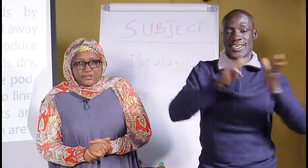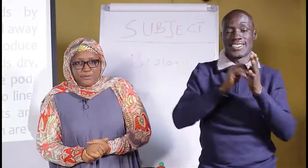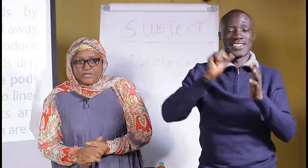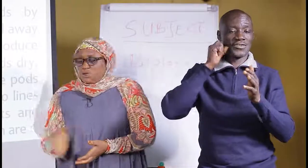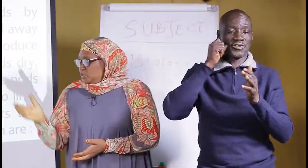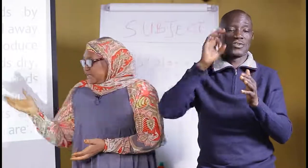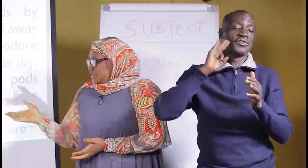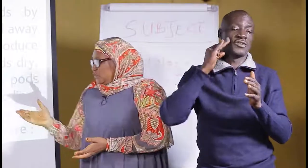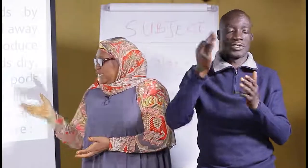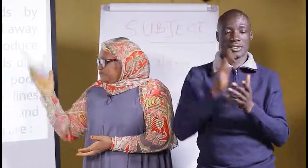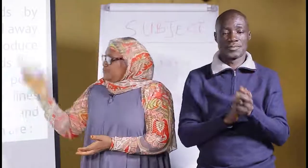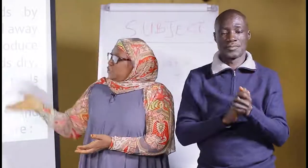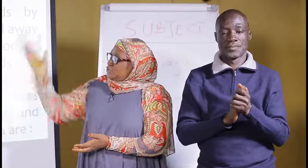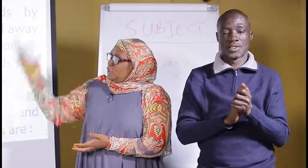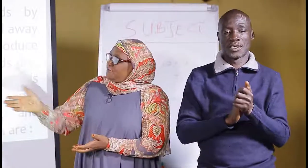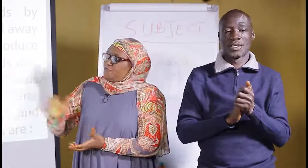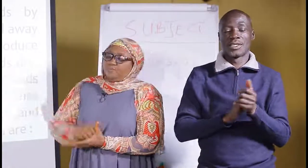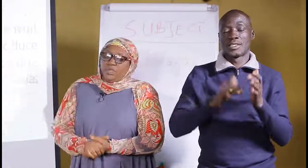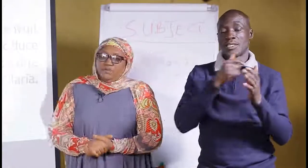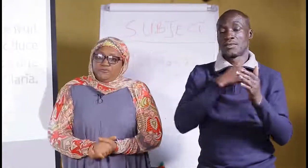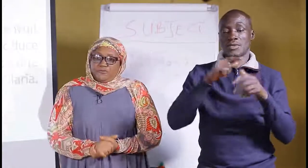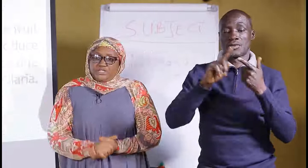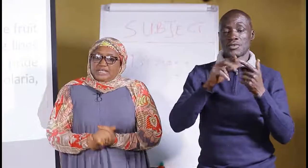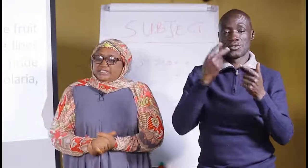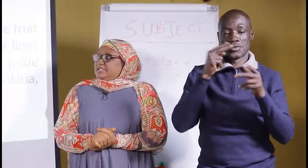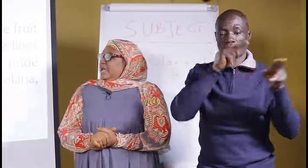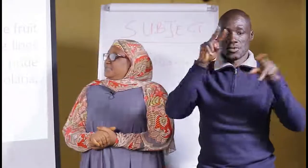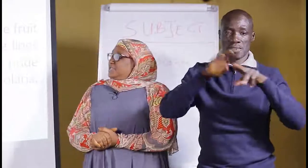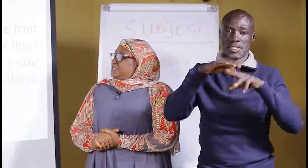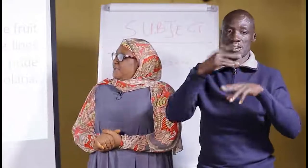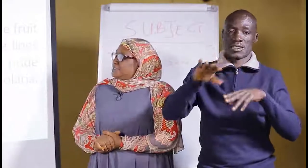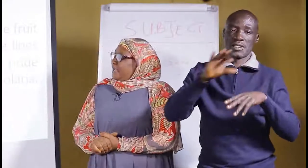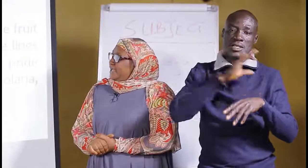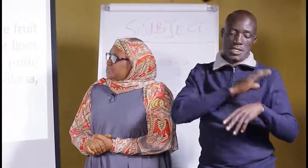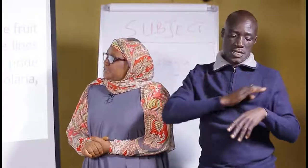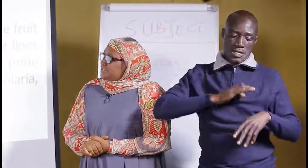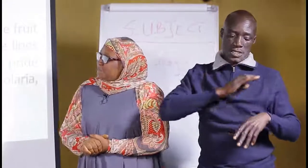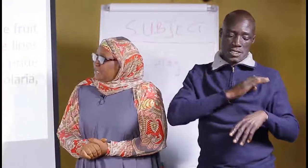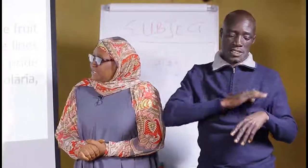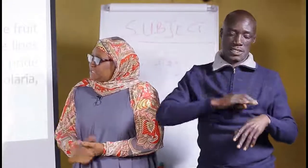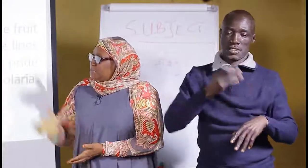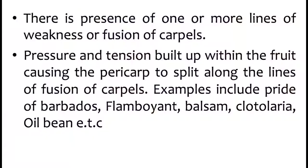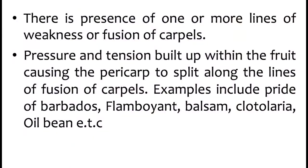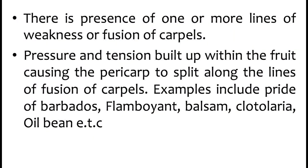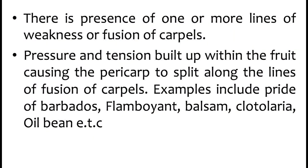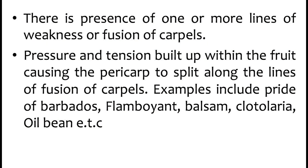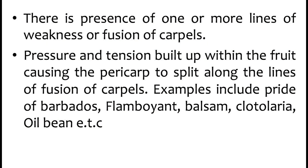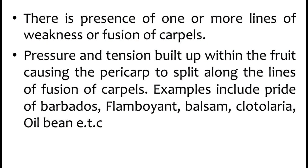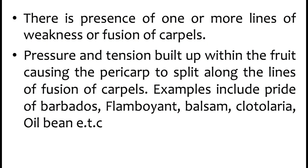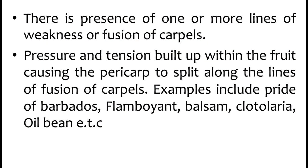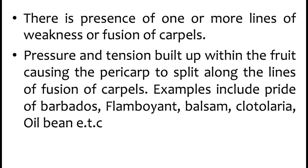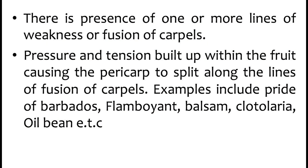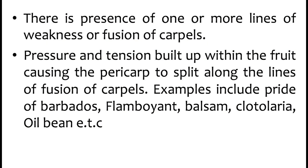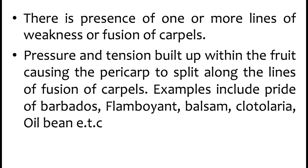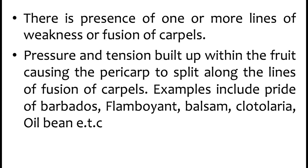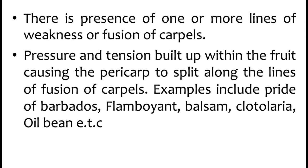already explained. So let's look at the features of fruit and seed that are being dispersed by explosive mechanism. The first